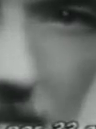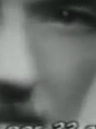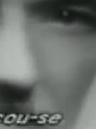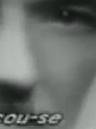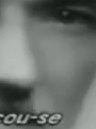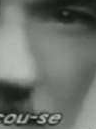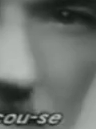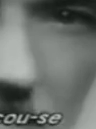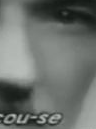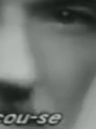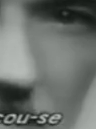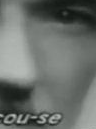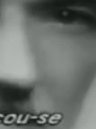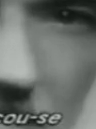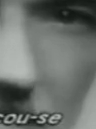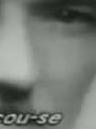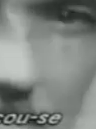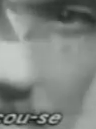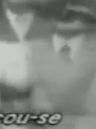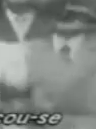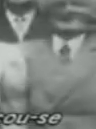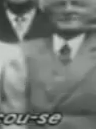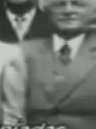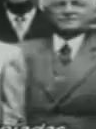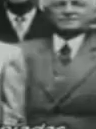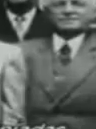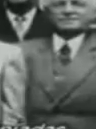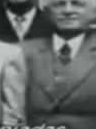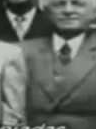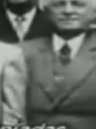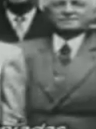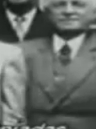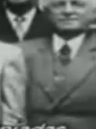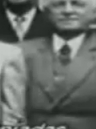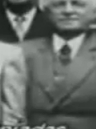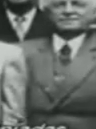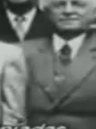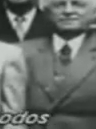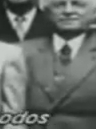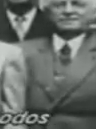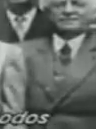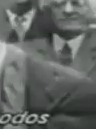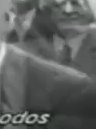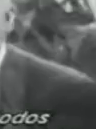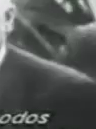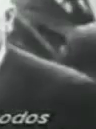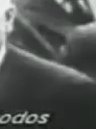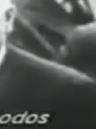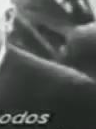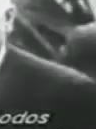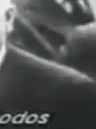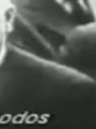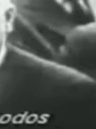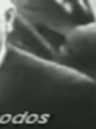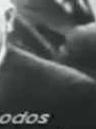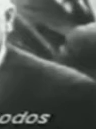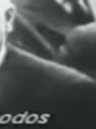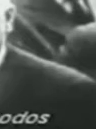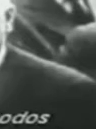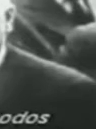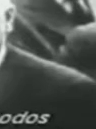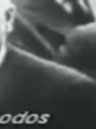years. Rimet was dedicated to the idea of organizing a championship outside the Olympics, open to all the